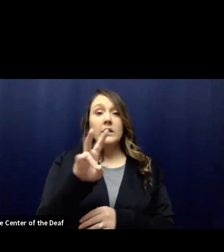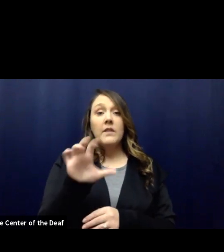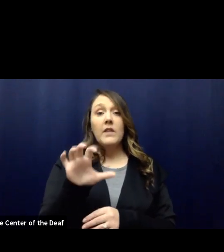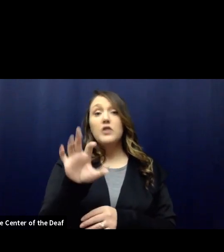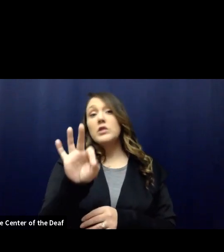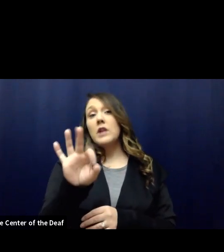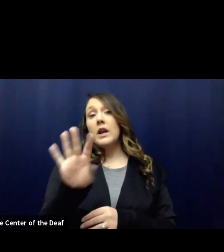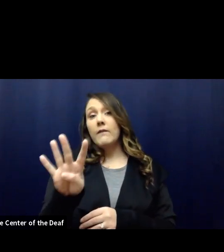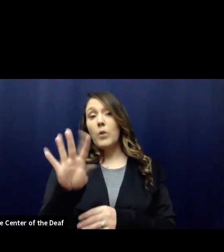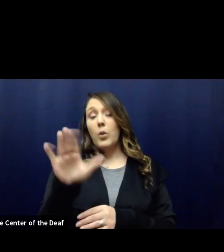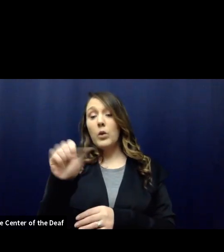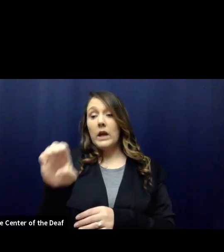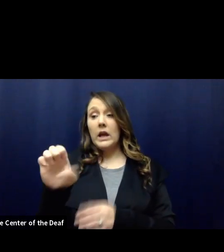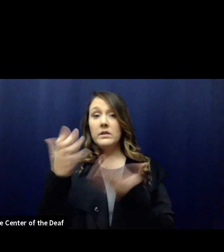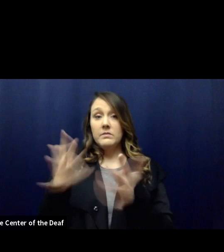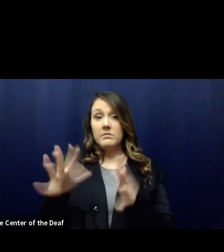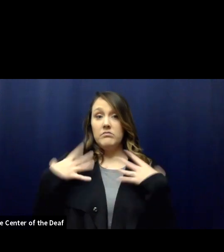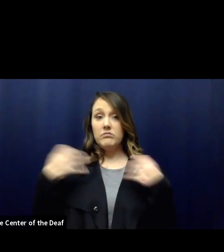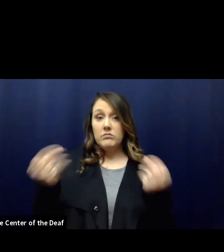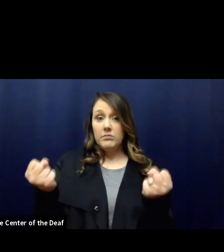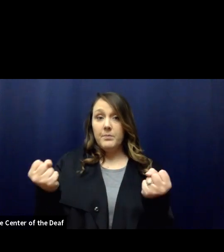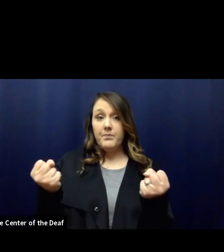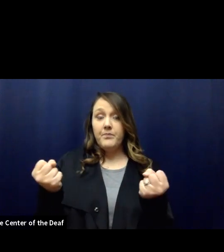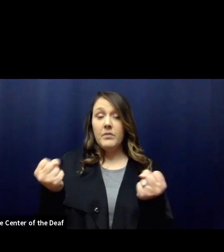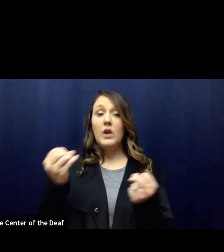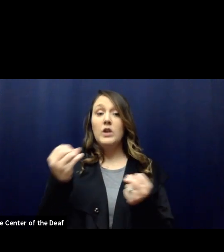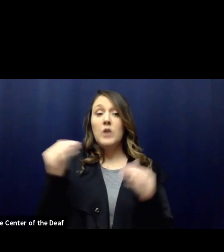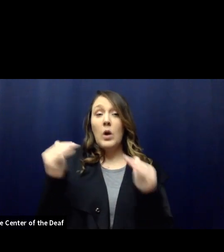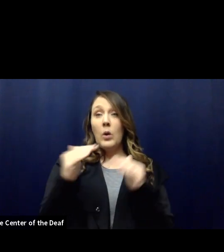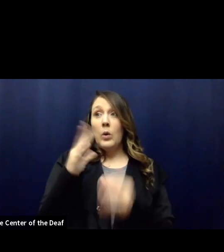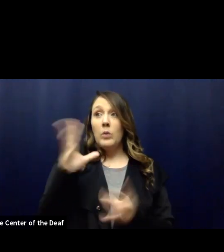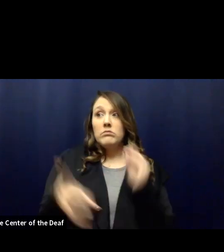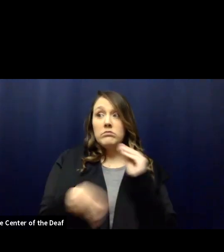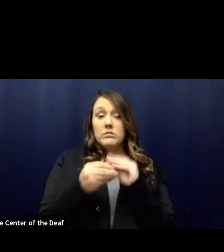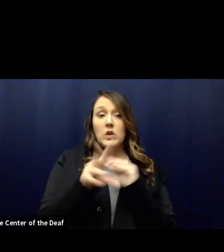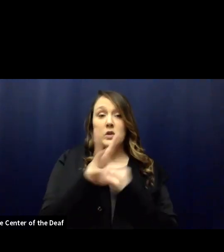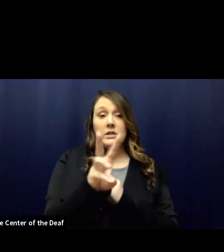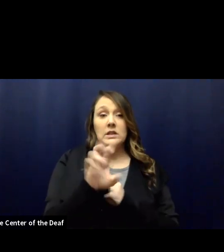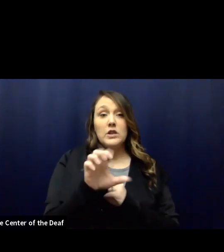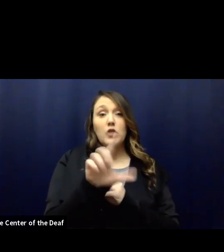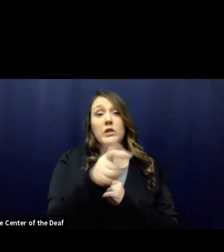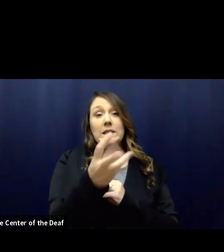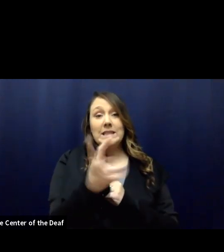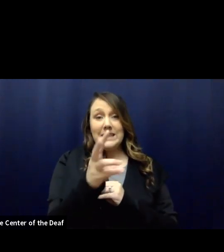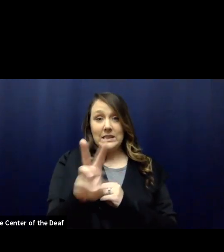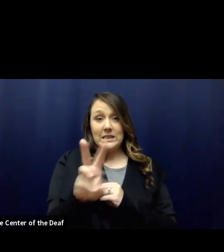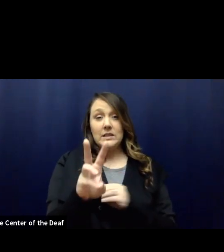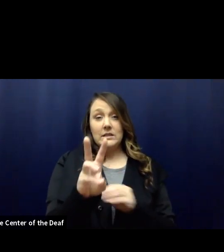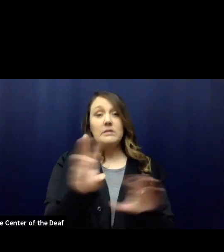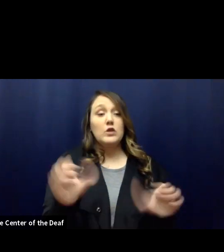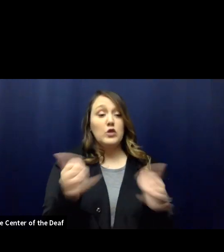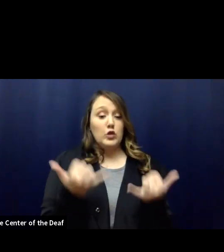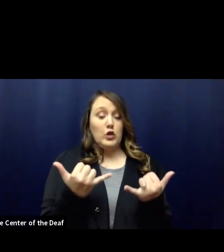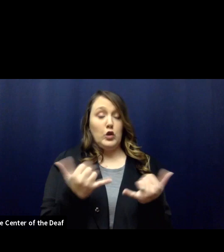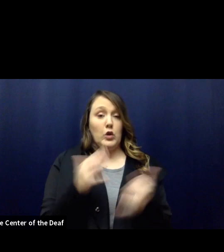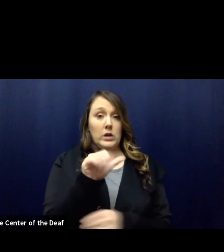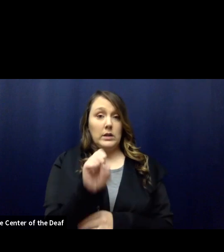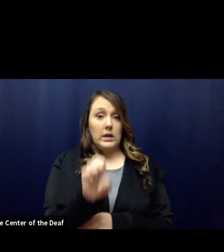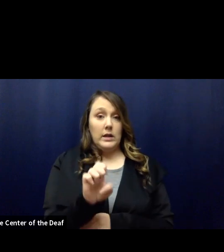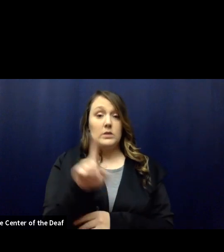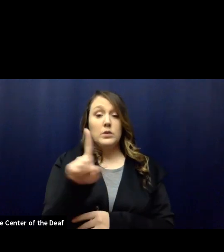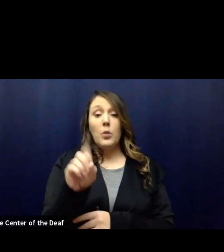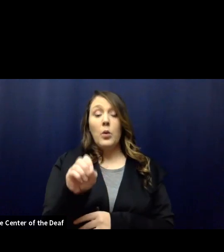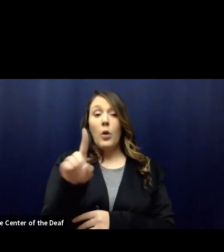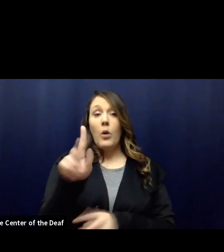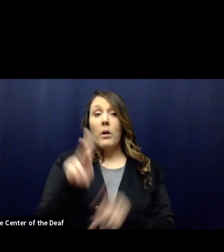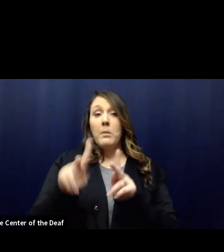794 of our cases have recovered, giving us 616 active cases. 101 individuals